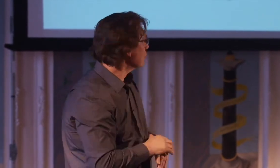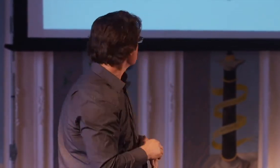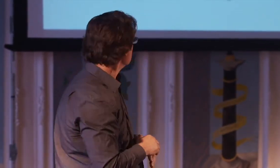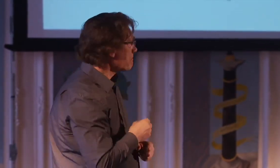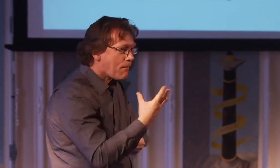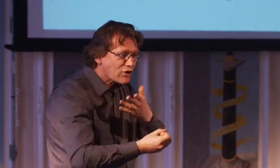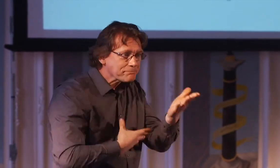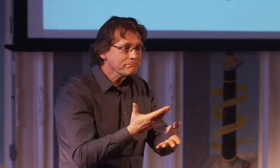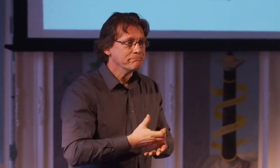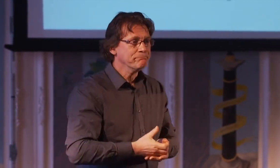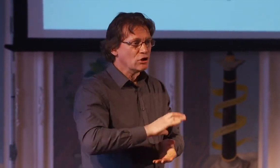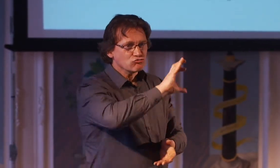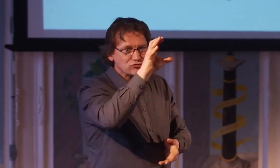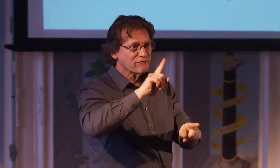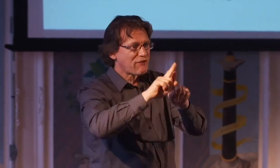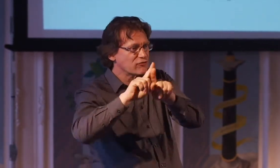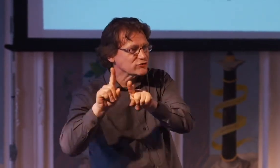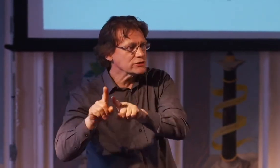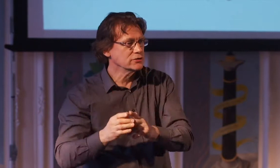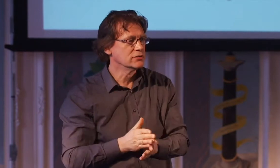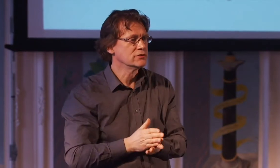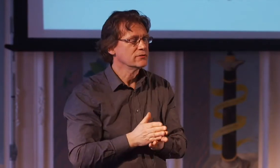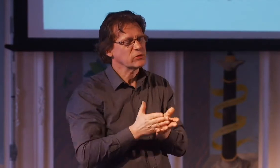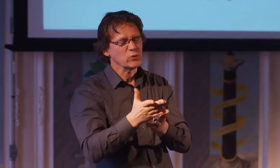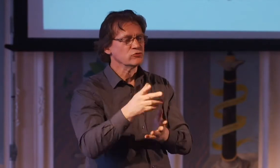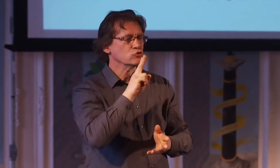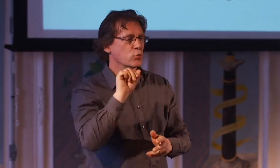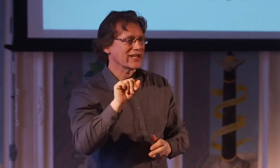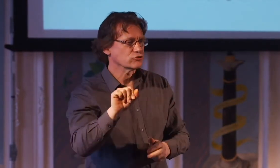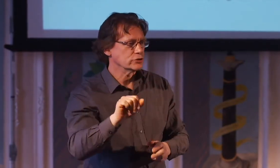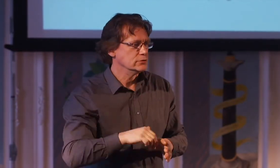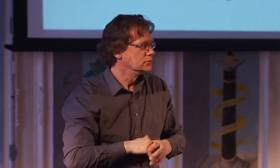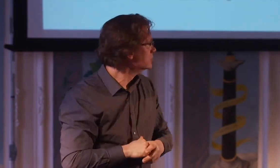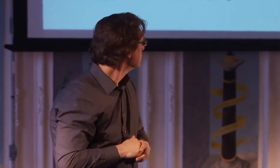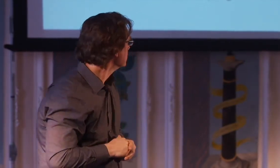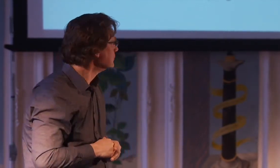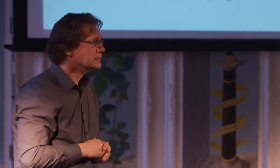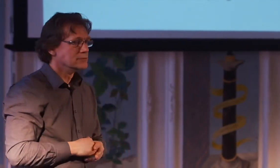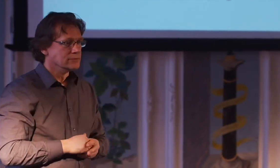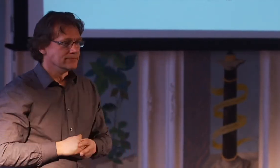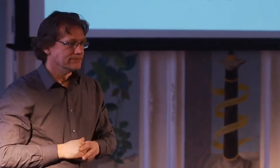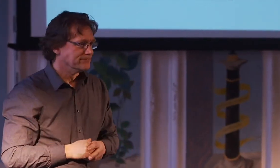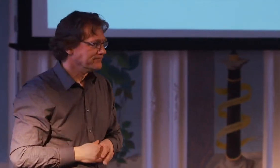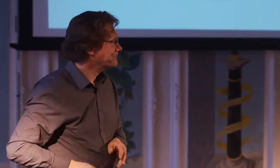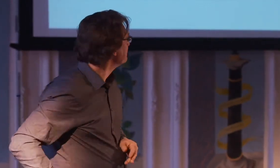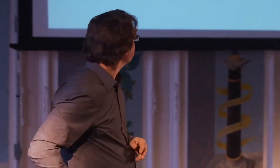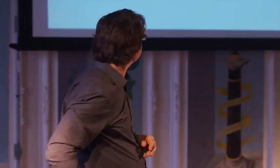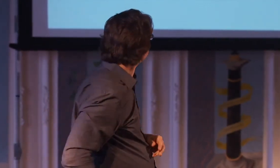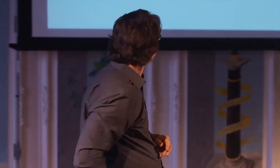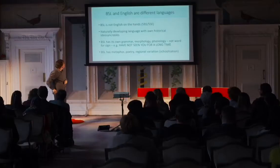BSL has metaphors, it has poetry, it has regional variation, and that's actually often linked to the location of schools